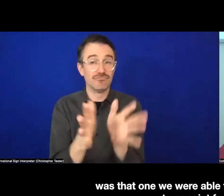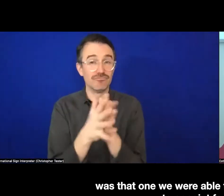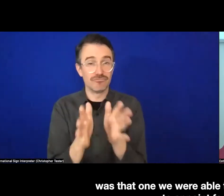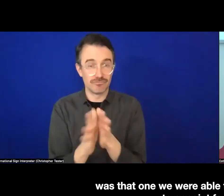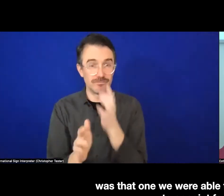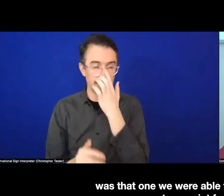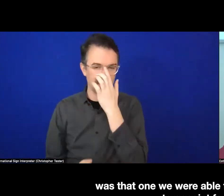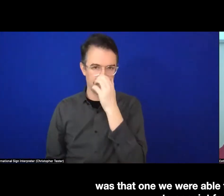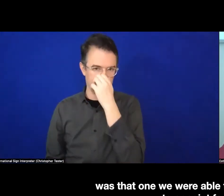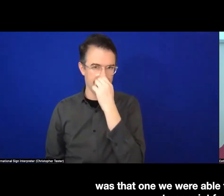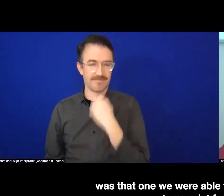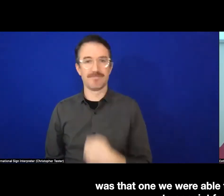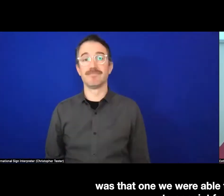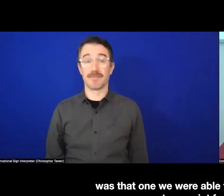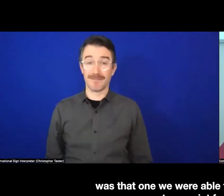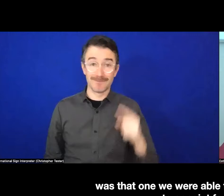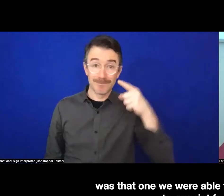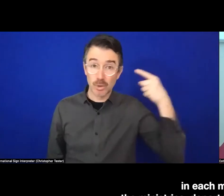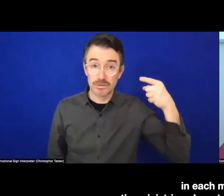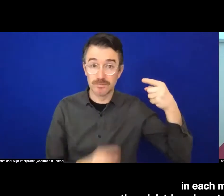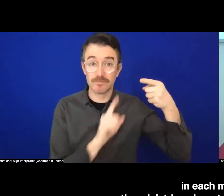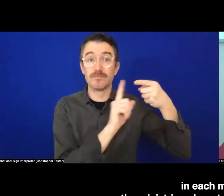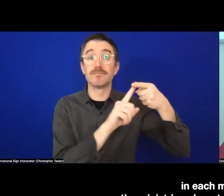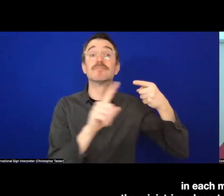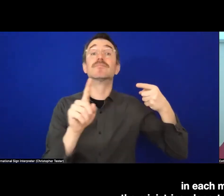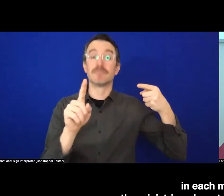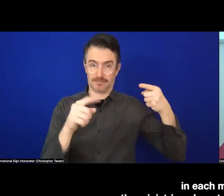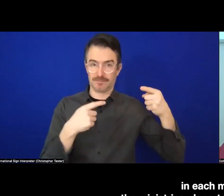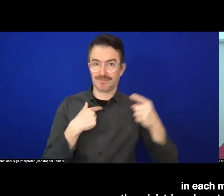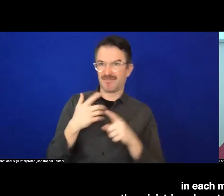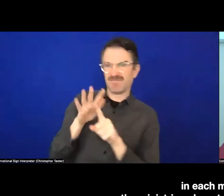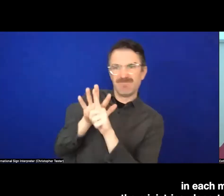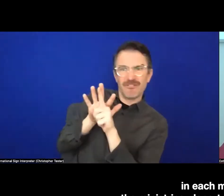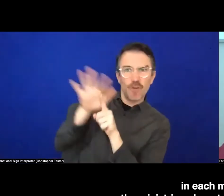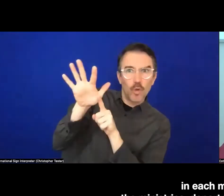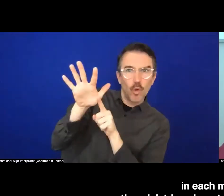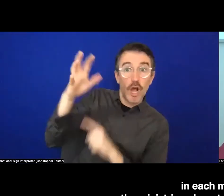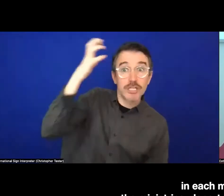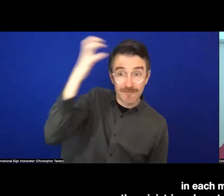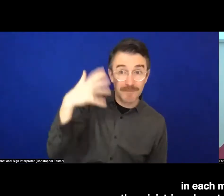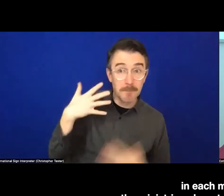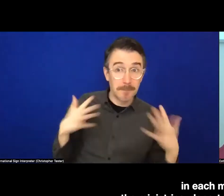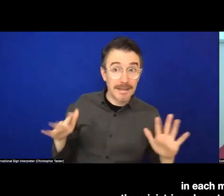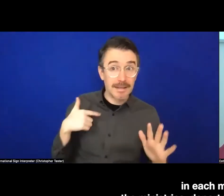we were able to influence government to appoint focal persons in each ministry,